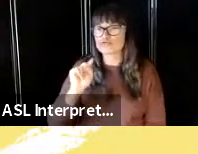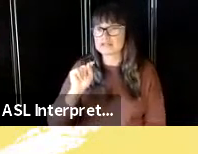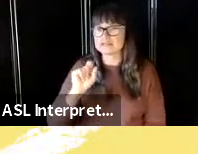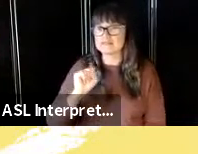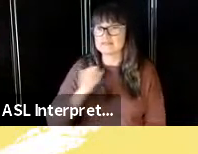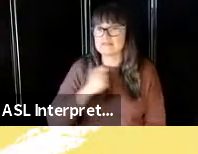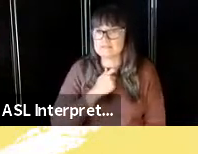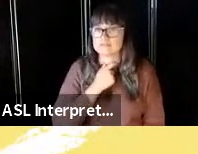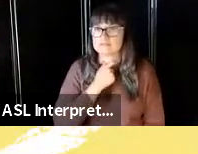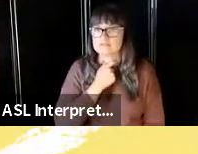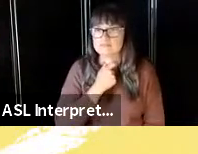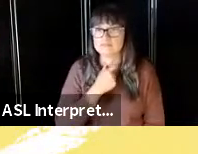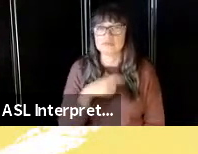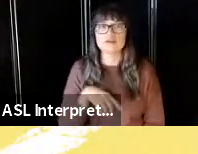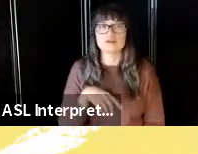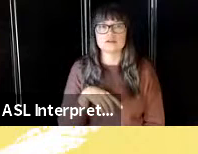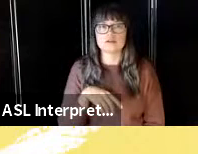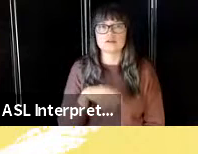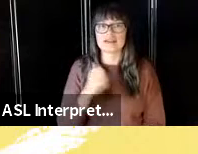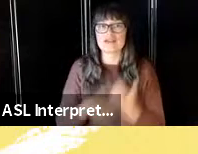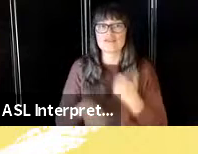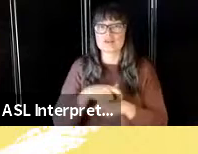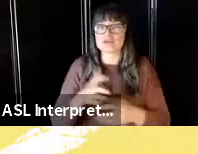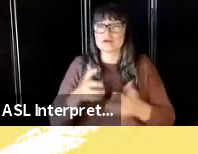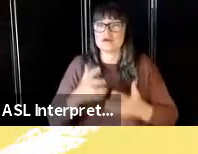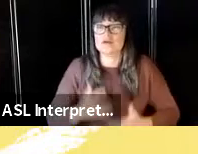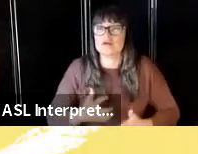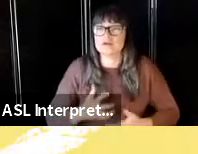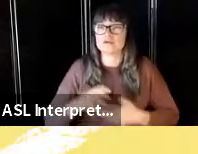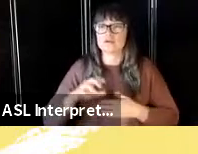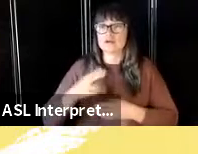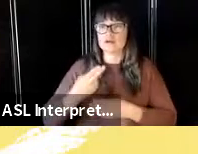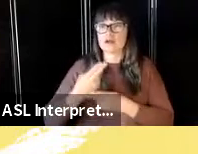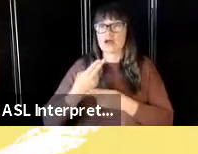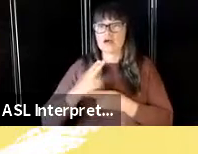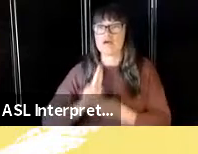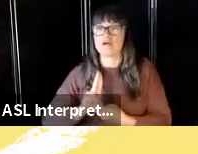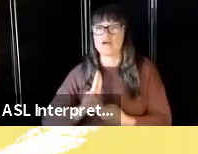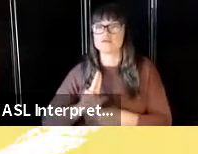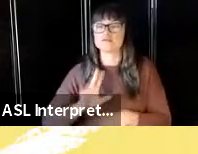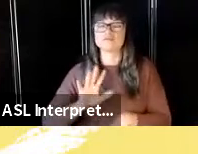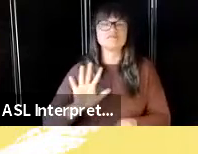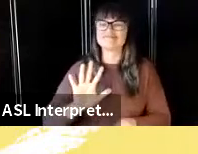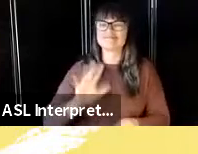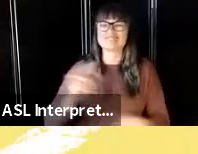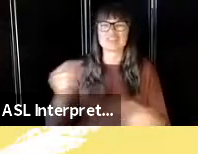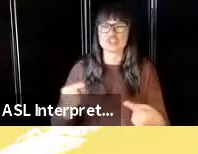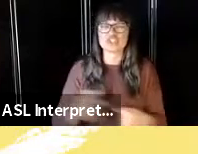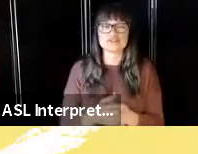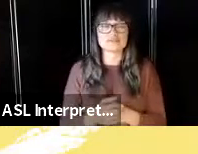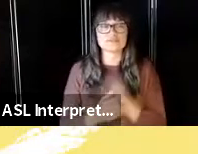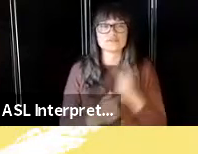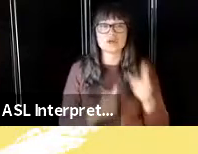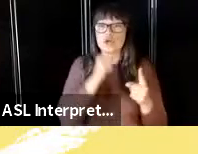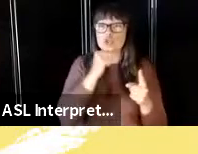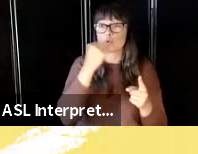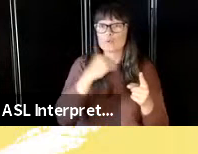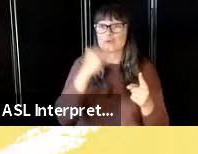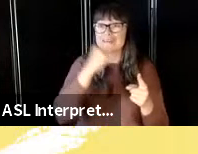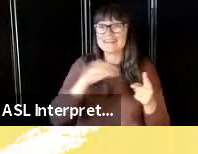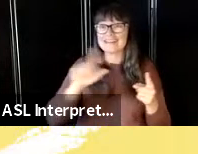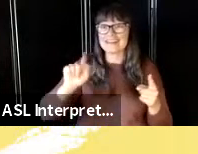When you're picking up weight, every time you go, you're hurting your cords. Try not to eat late. Eating late will cause things like